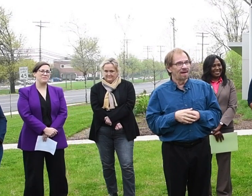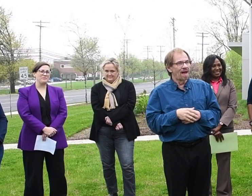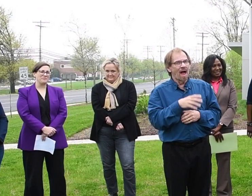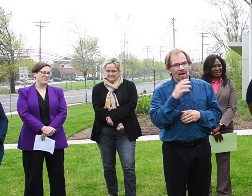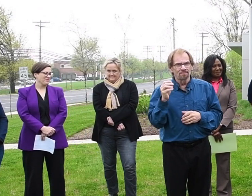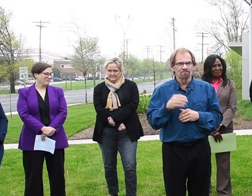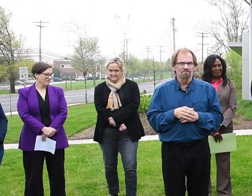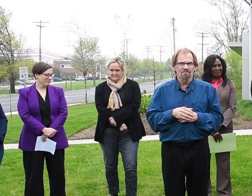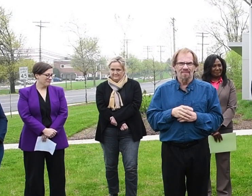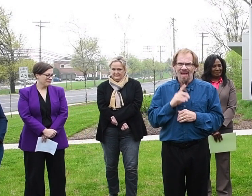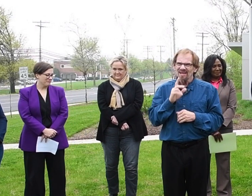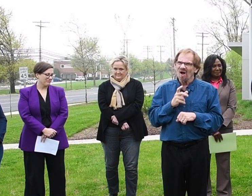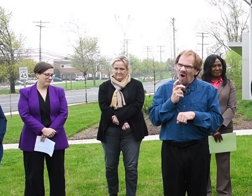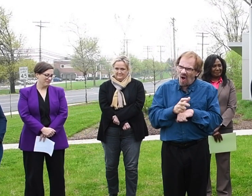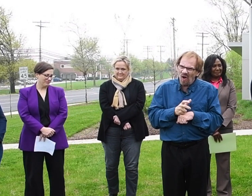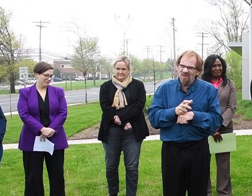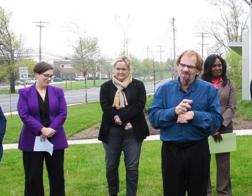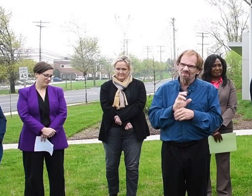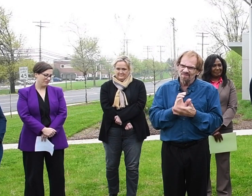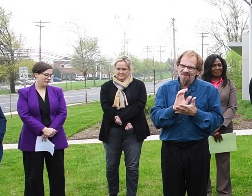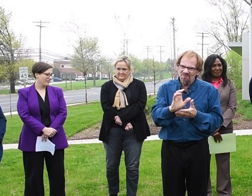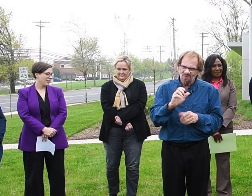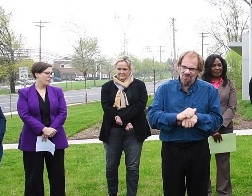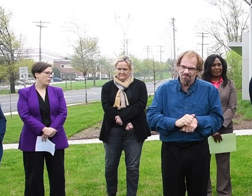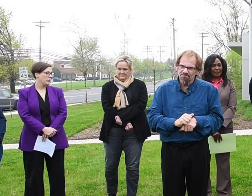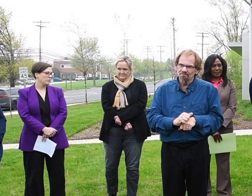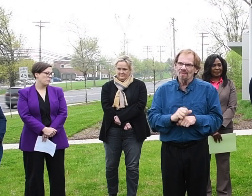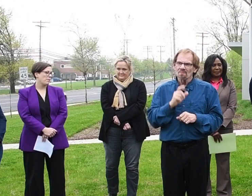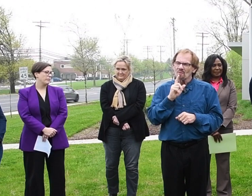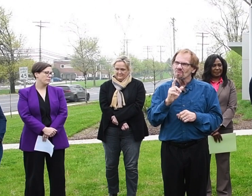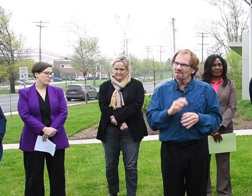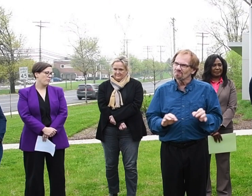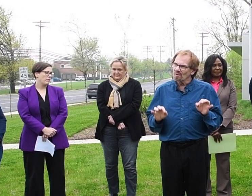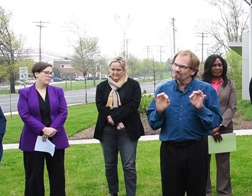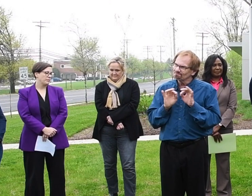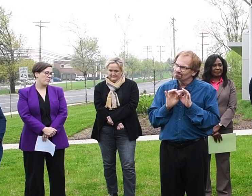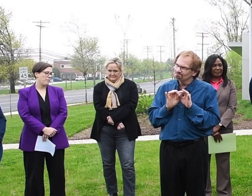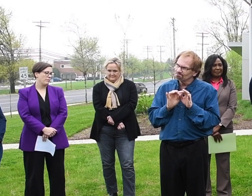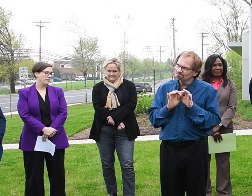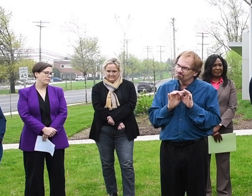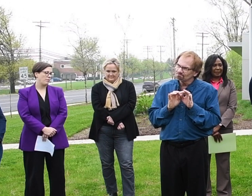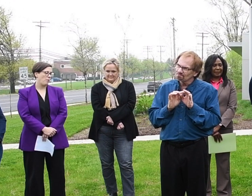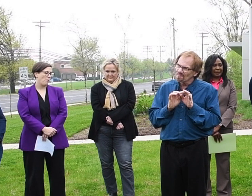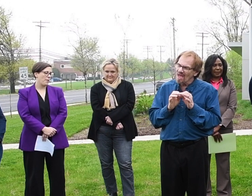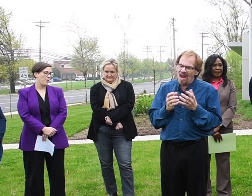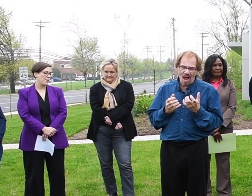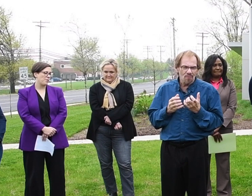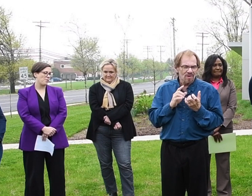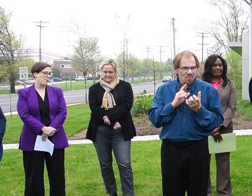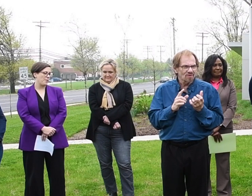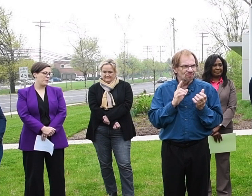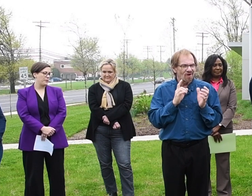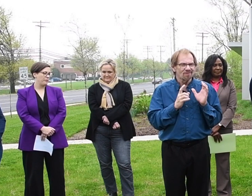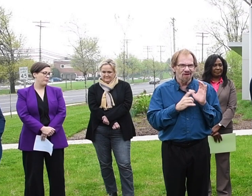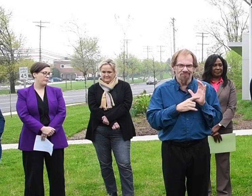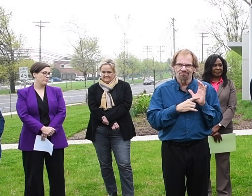and it is hard work, but it is so important. And just really want to recognize the work that so